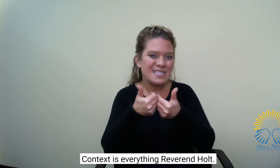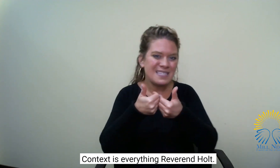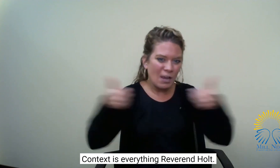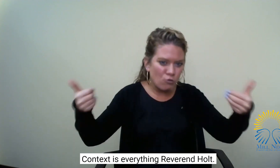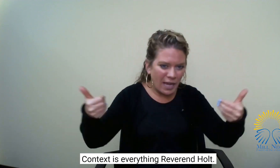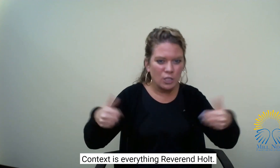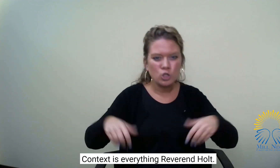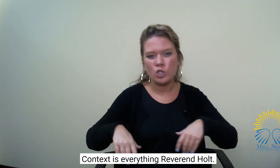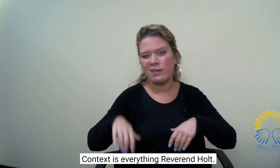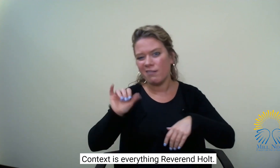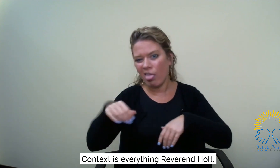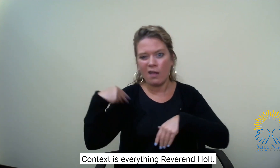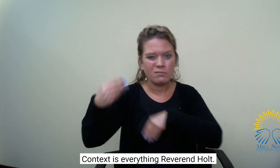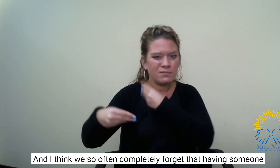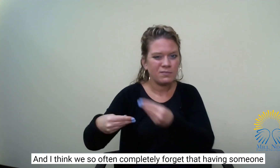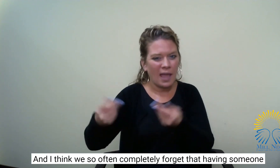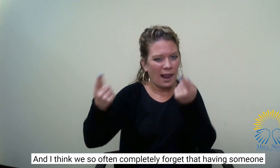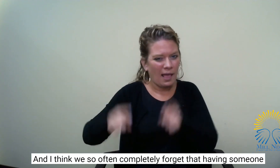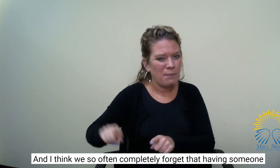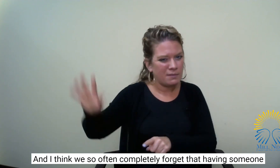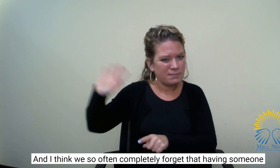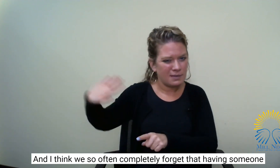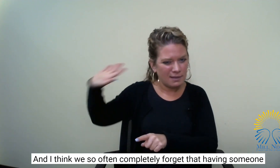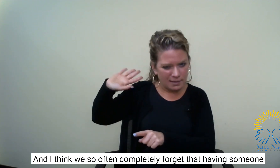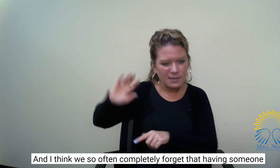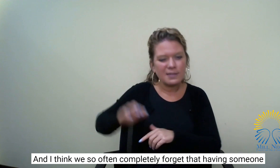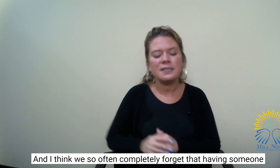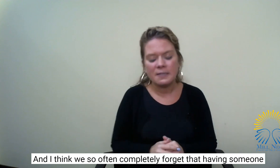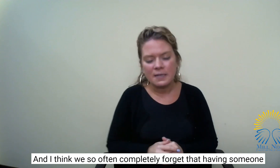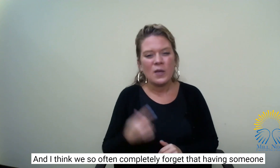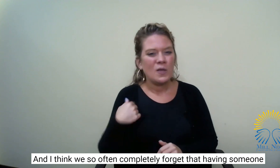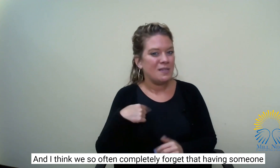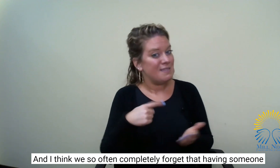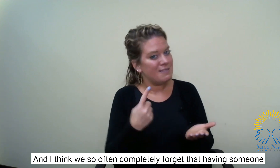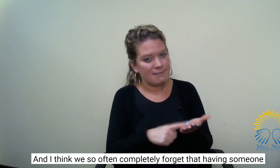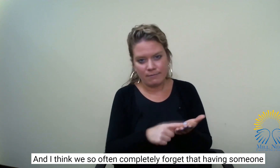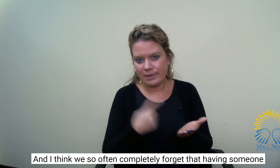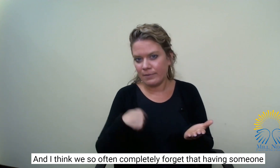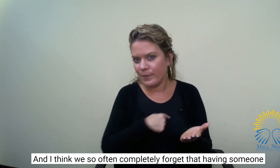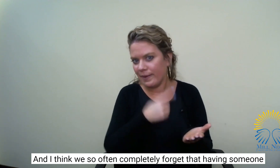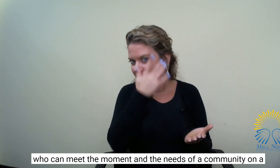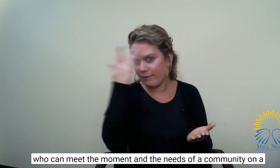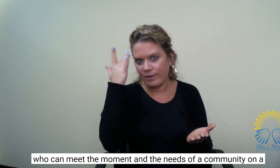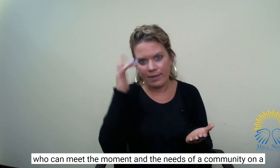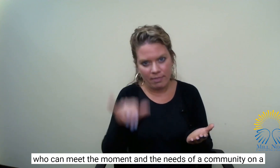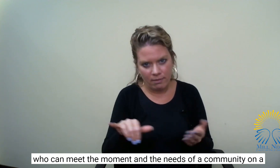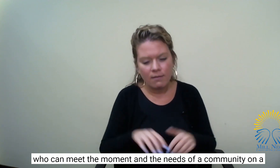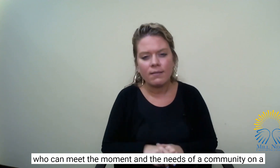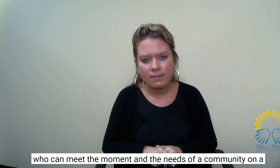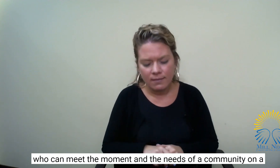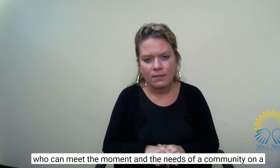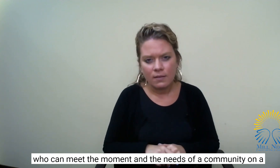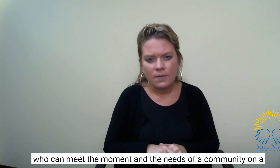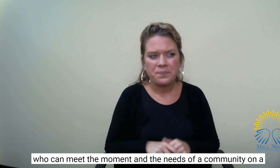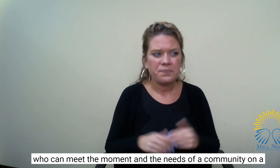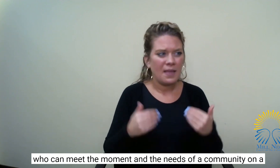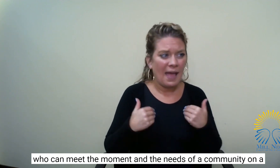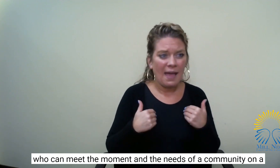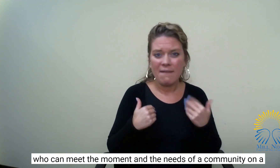is everything, Reverend Holt. And I think we so often completely forget that. Having someone who can meet the moment and the needs of a